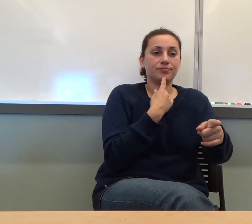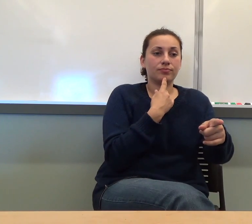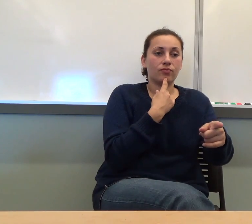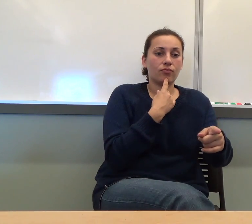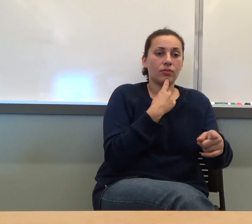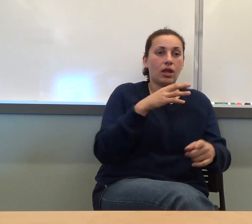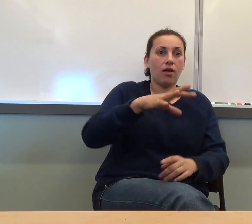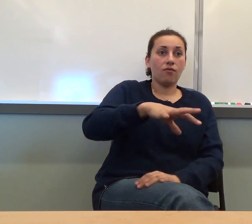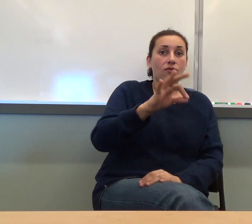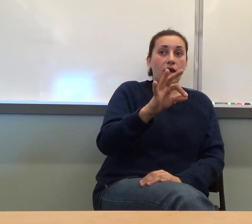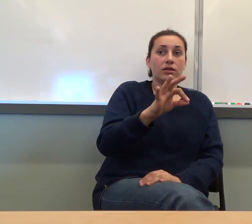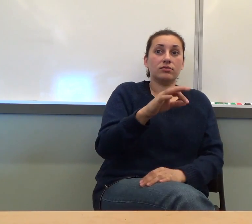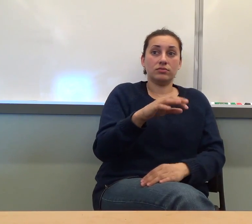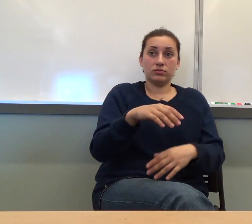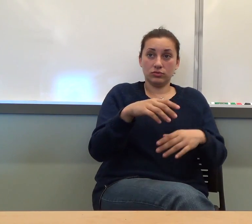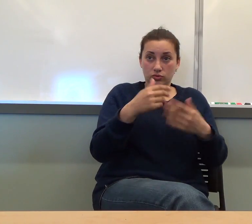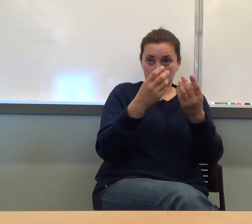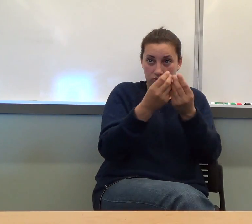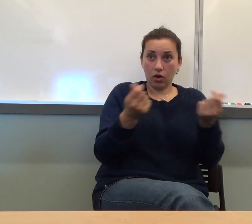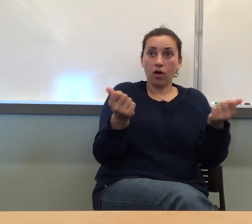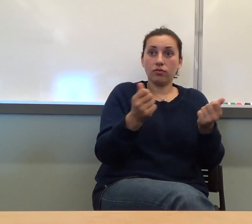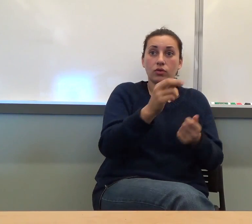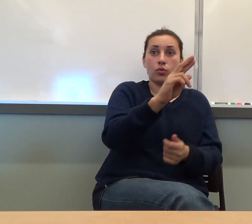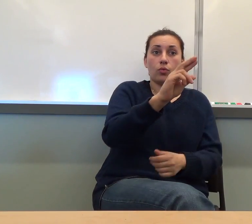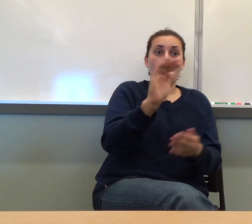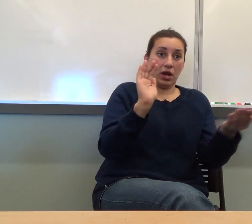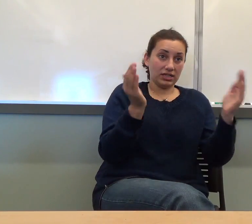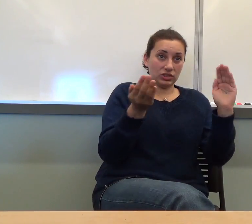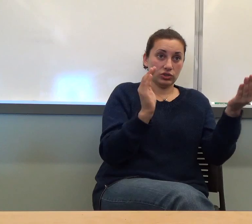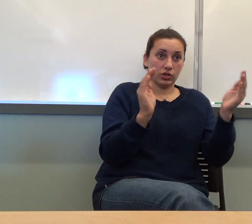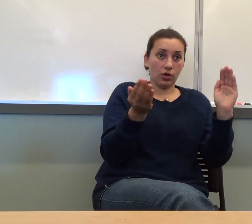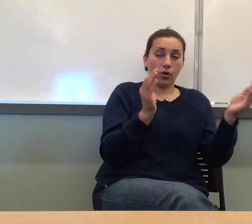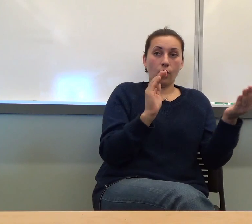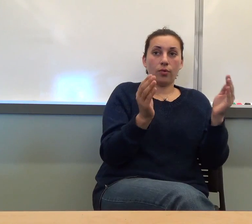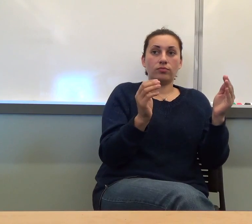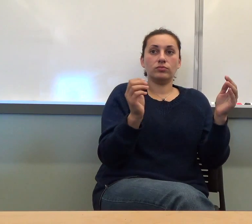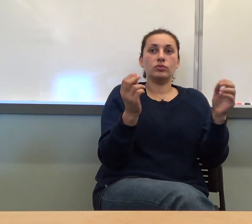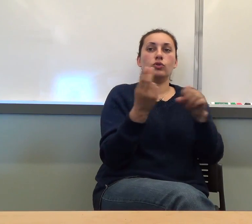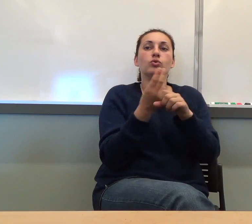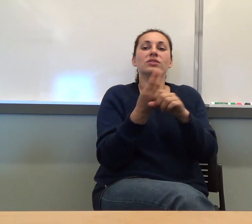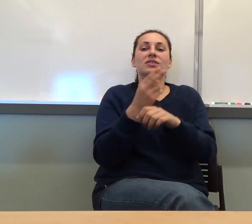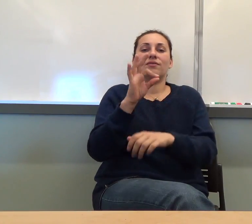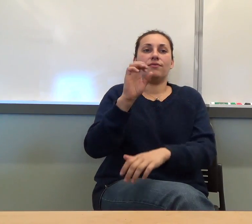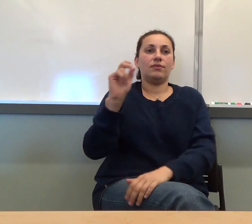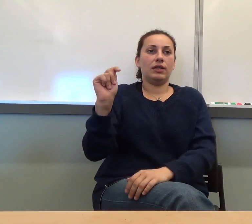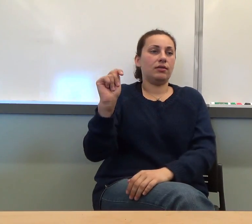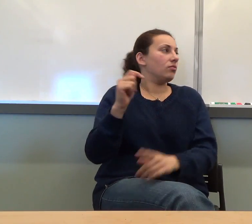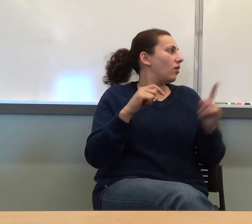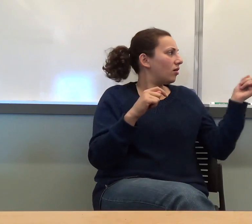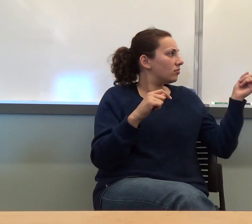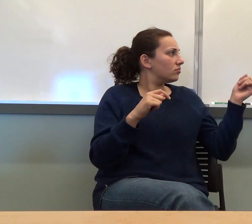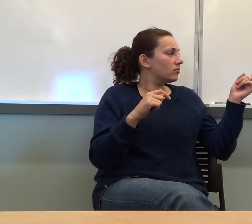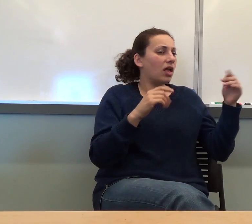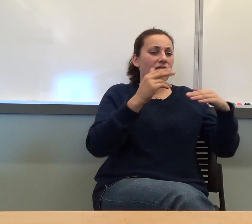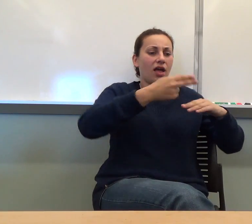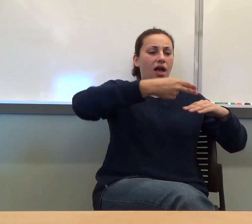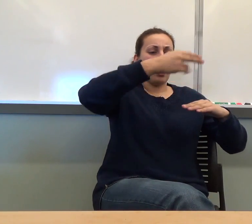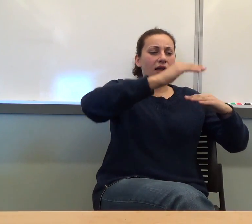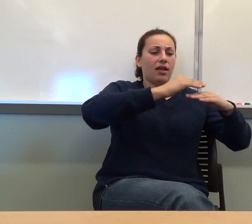units measured in feet. Okay. Well, this is already in feet, but to convert 12 yards into